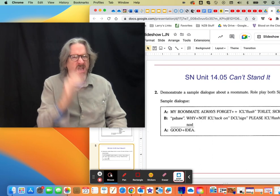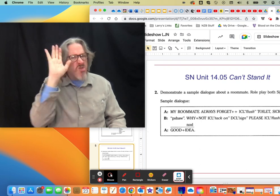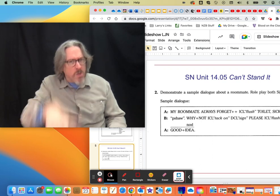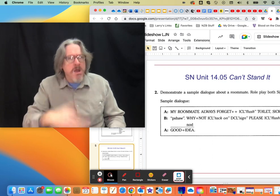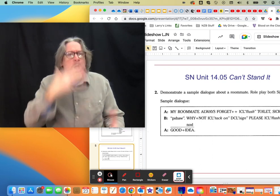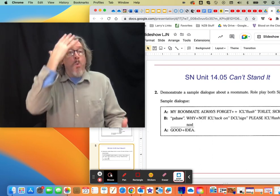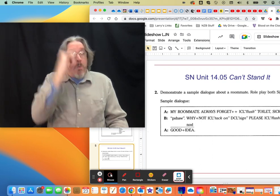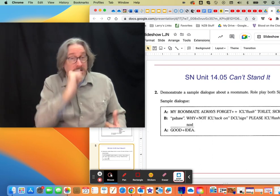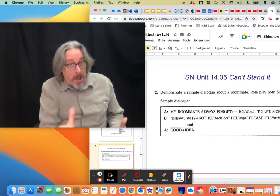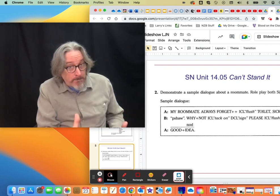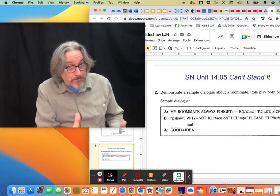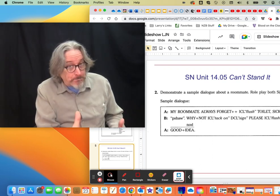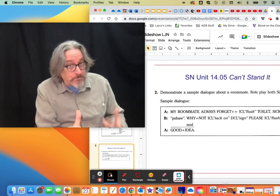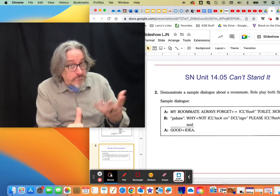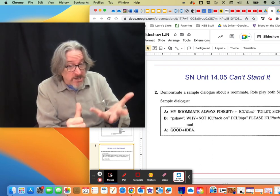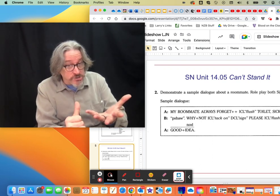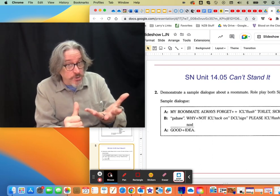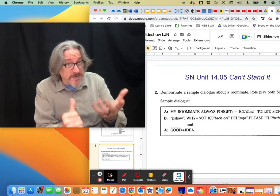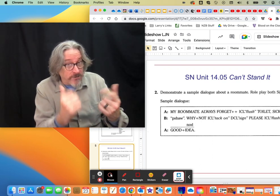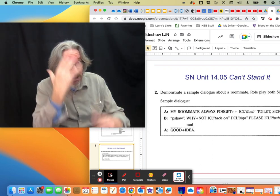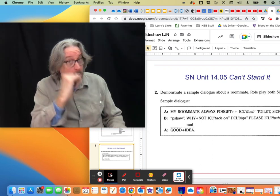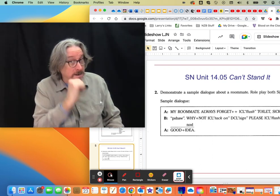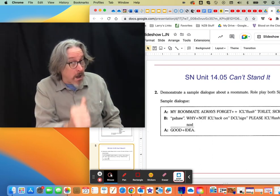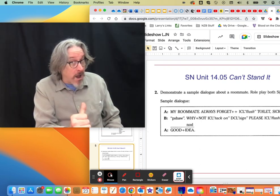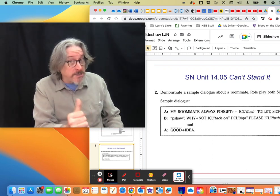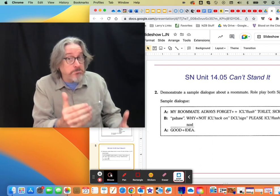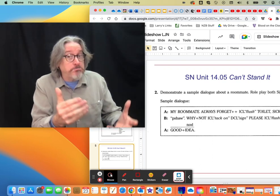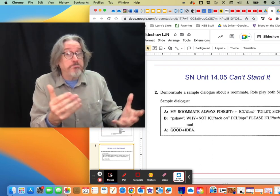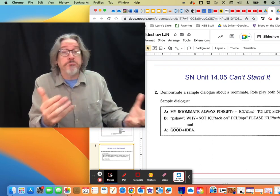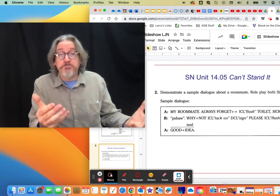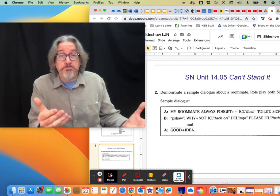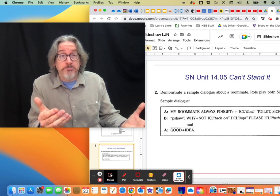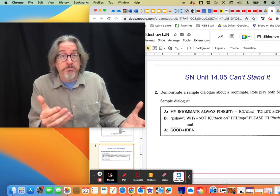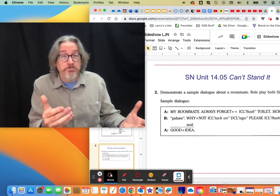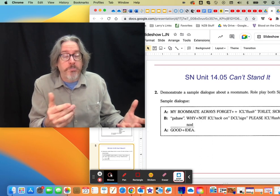not? Why not? Here's a new idea, right? Why not?